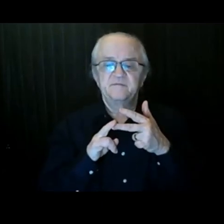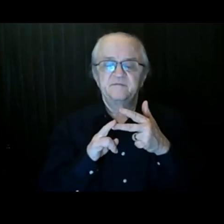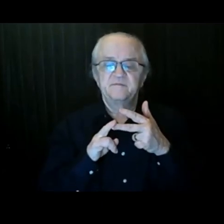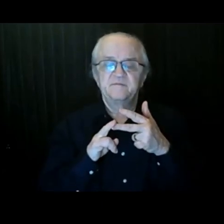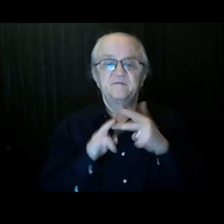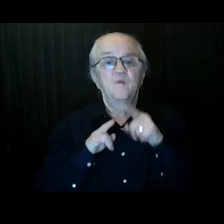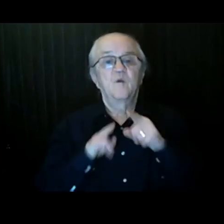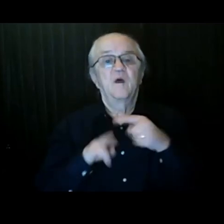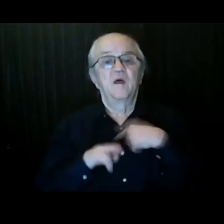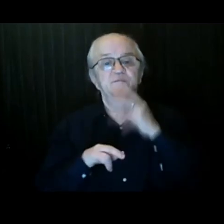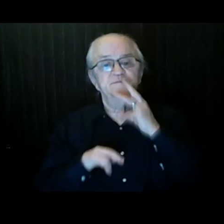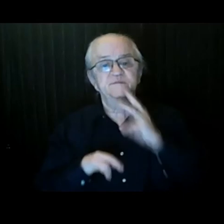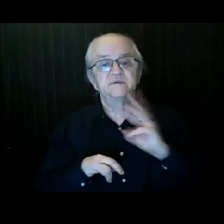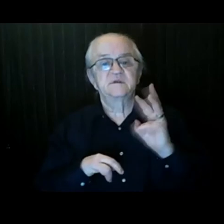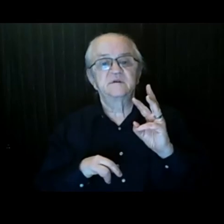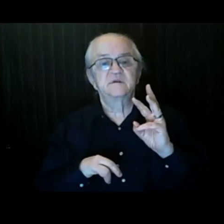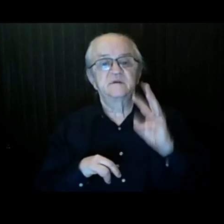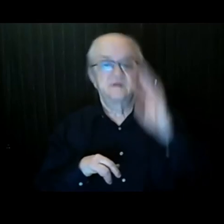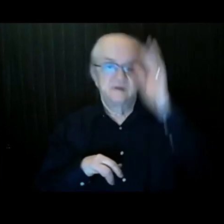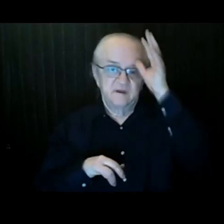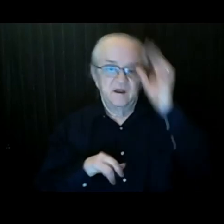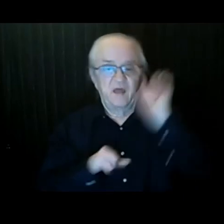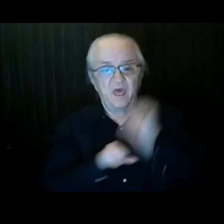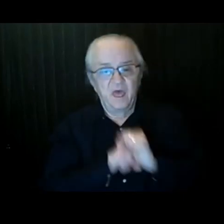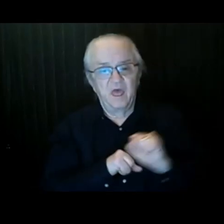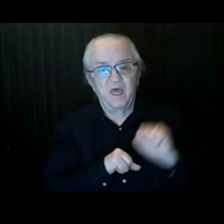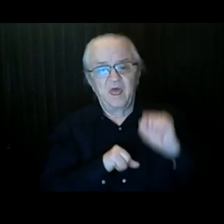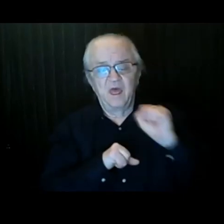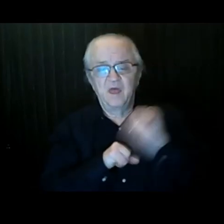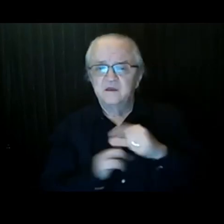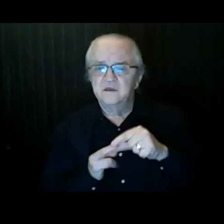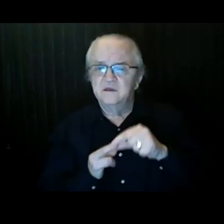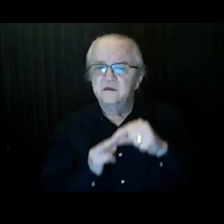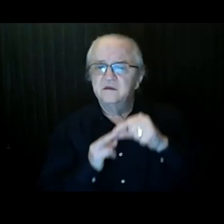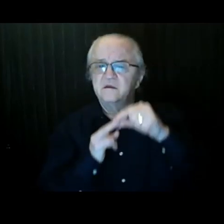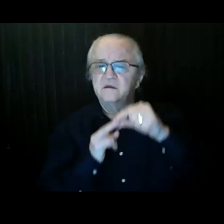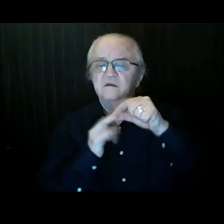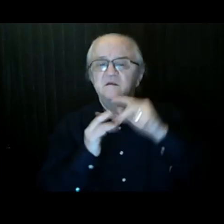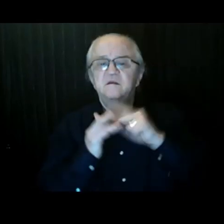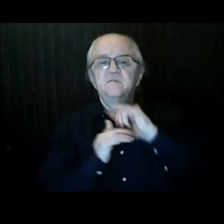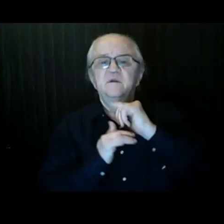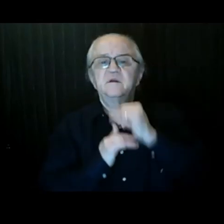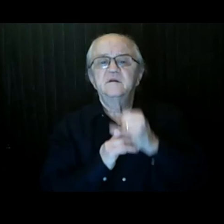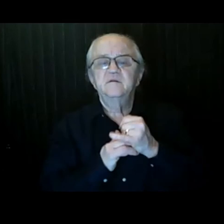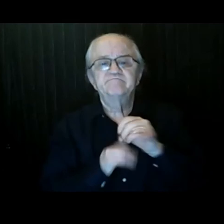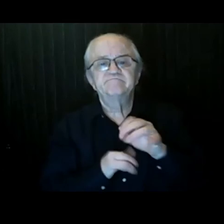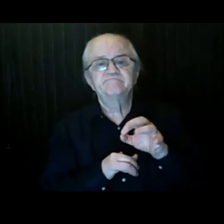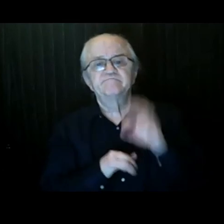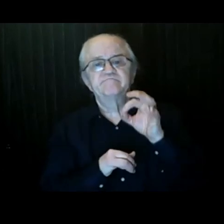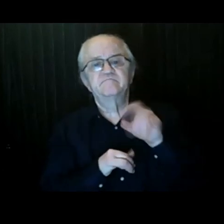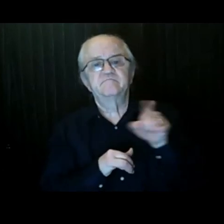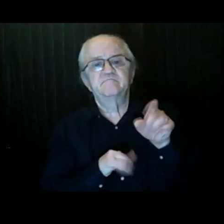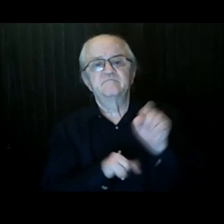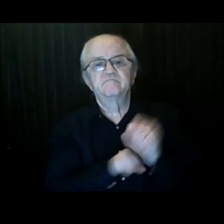Now, when I was 6 years old, my dad had been working on a super special project. Turns out he was working on a